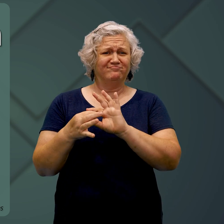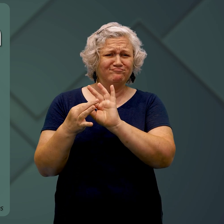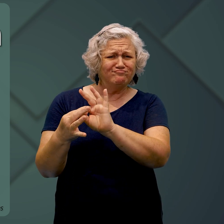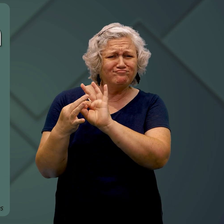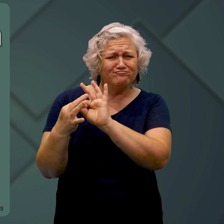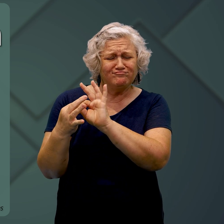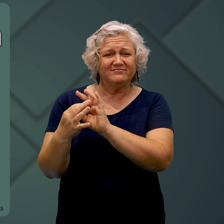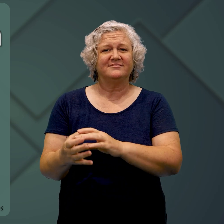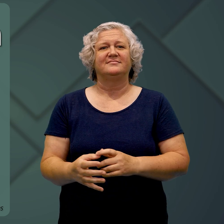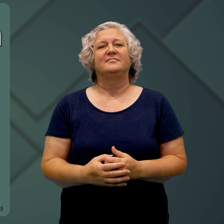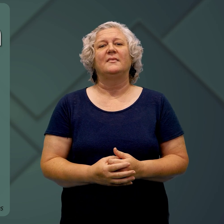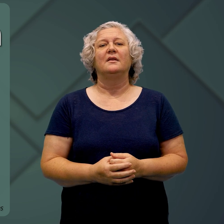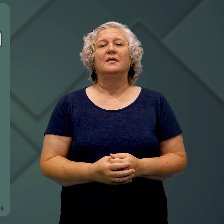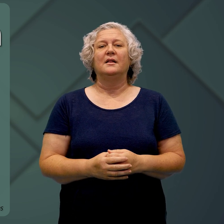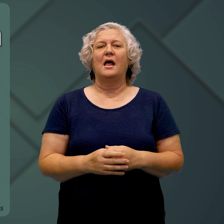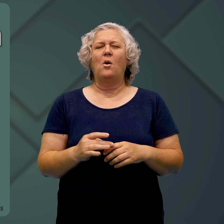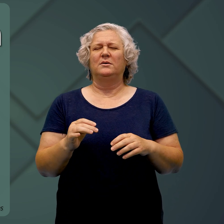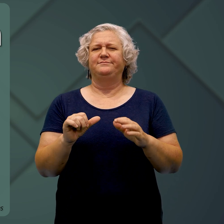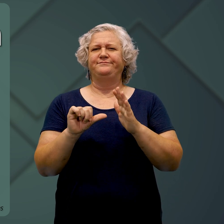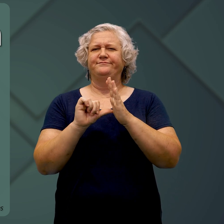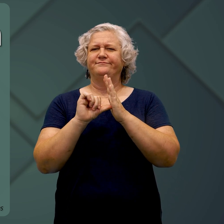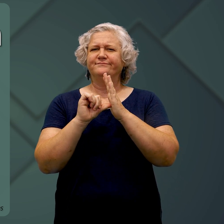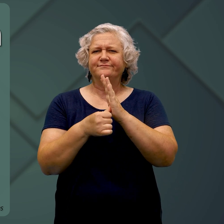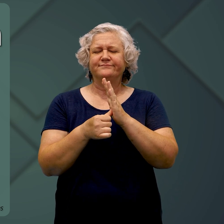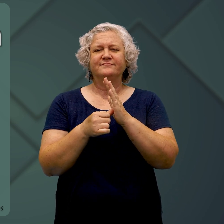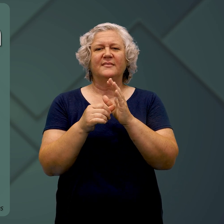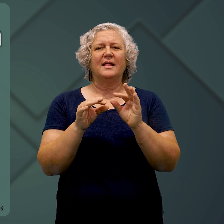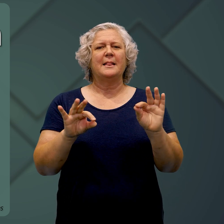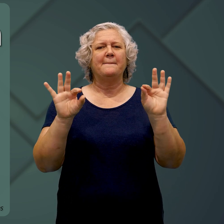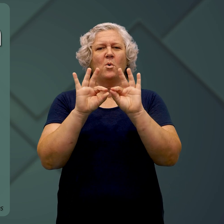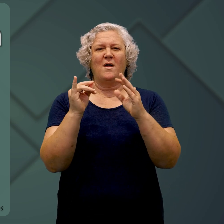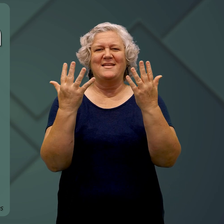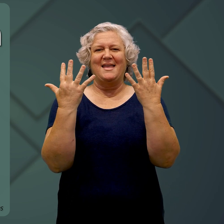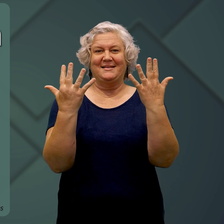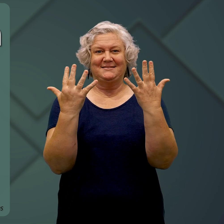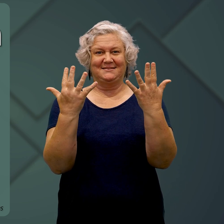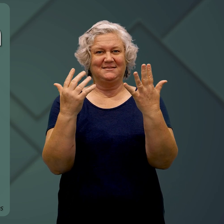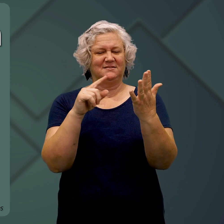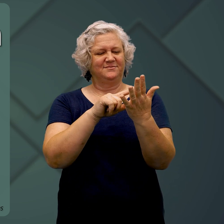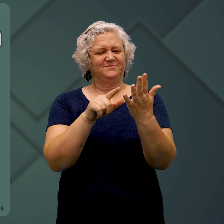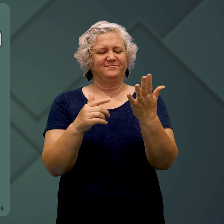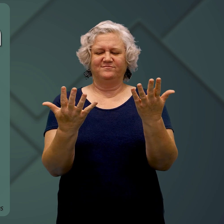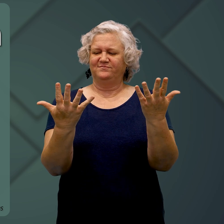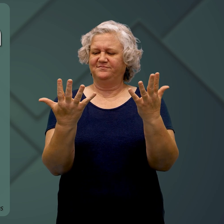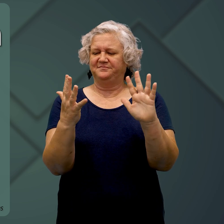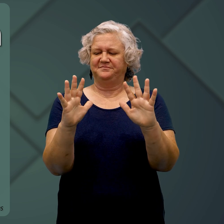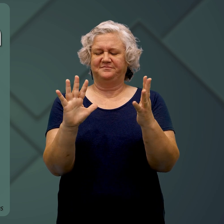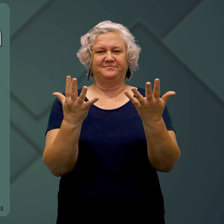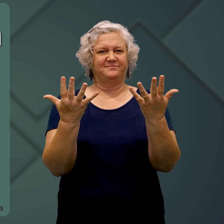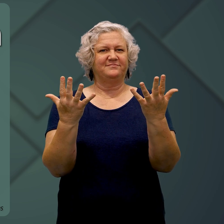and interconnectedness. I want to take a moment to point out the importance of the hands.